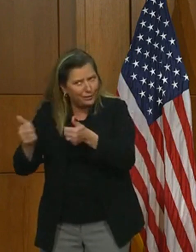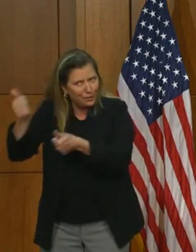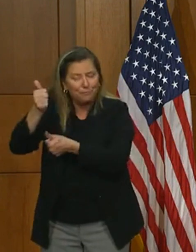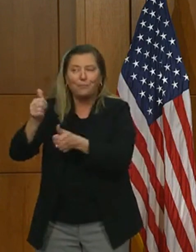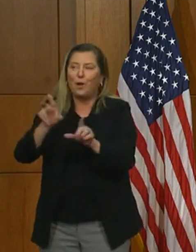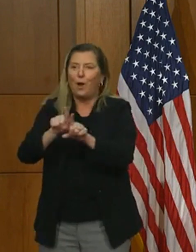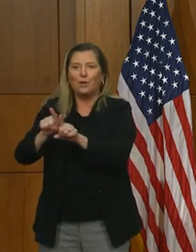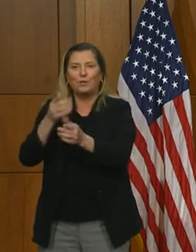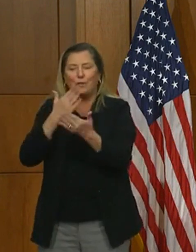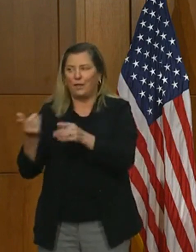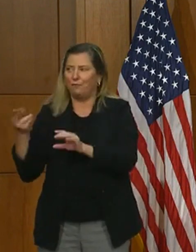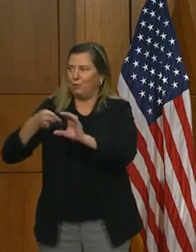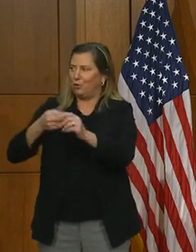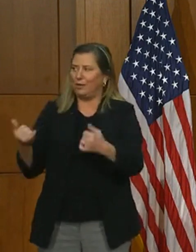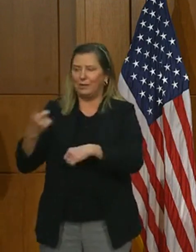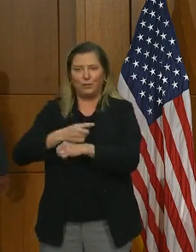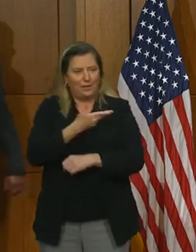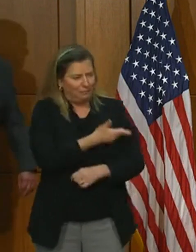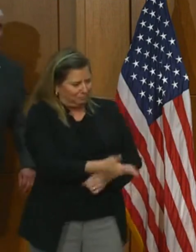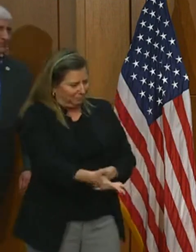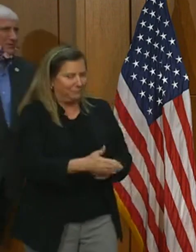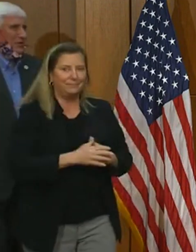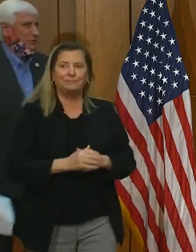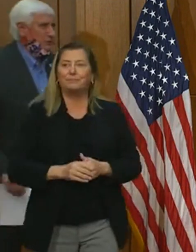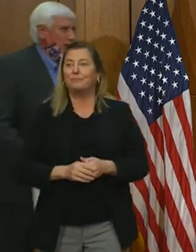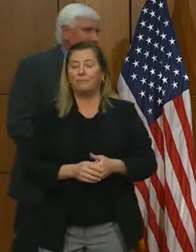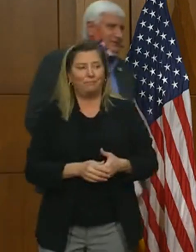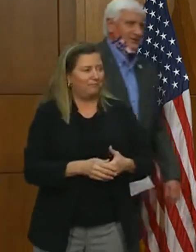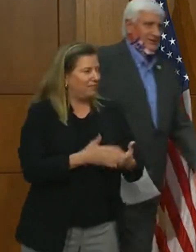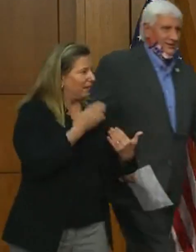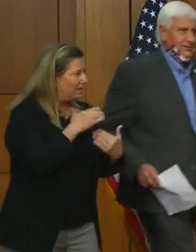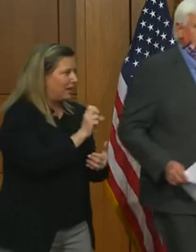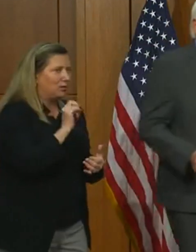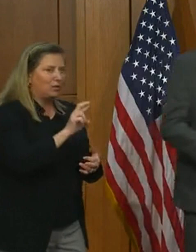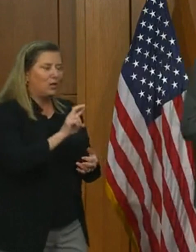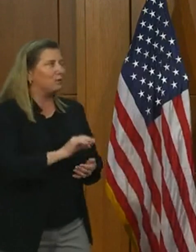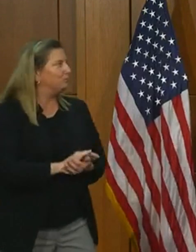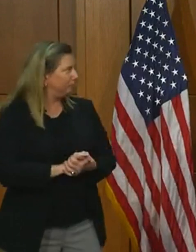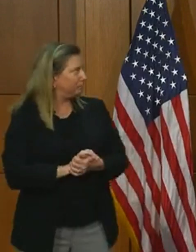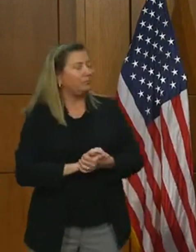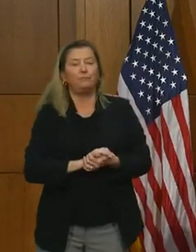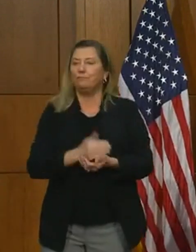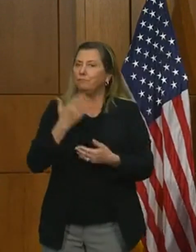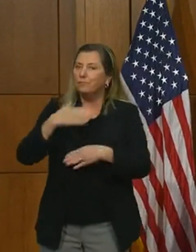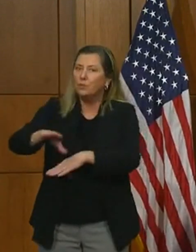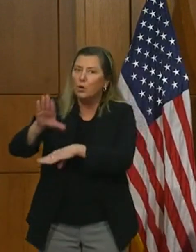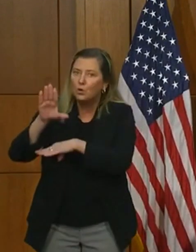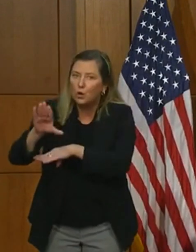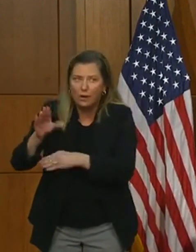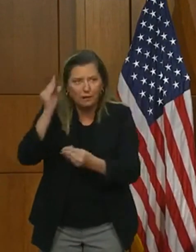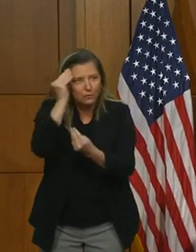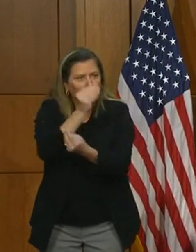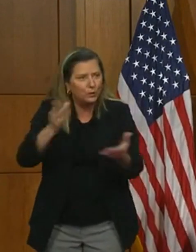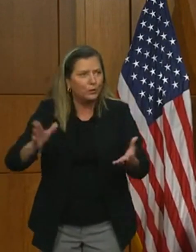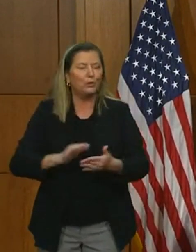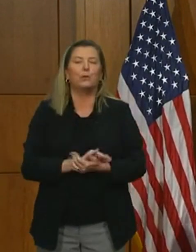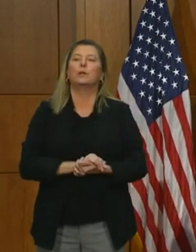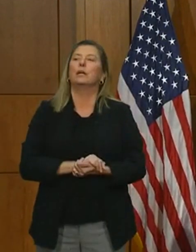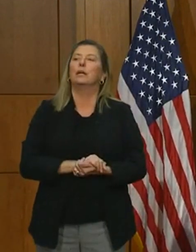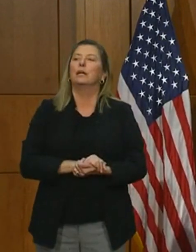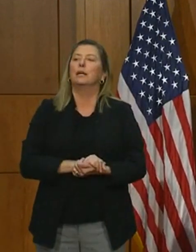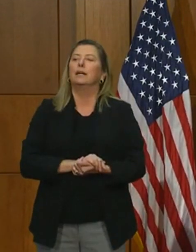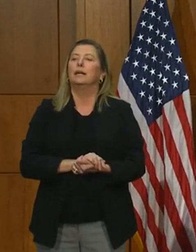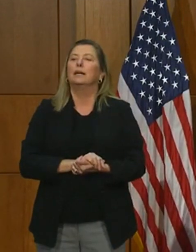you joining us here today. So, welcome to the podium. Thank you. Thank you, sir. Yes, sir. Good afternoon, everyone.